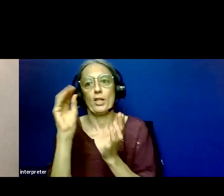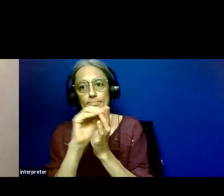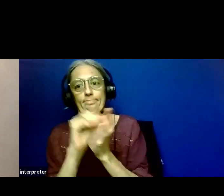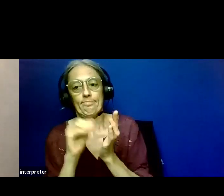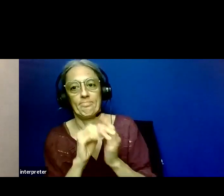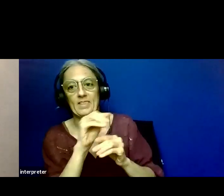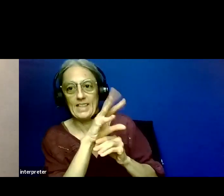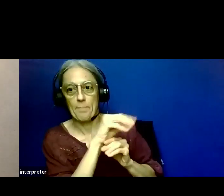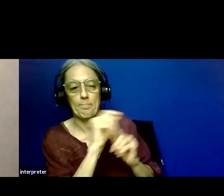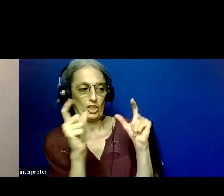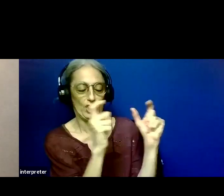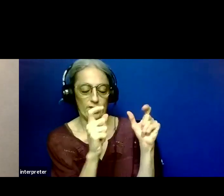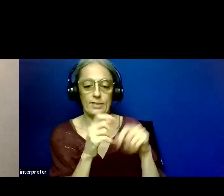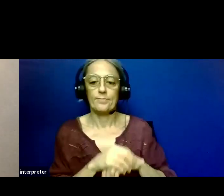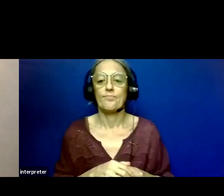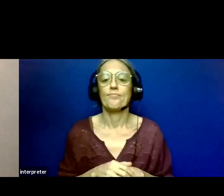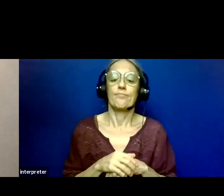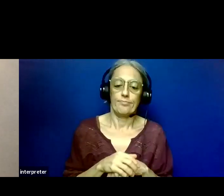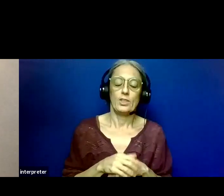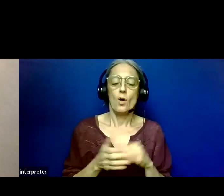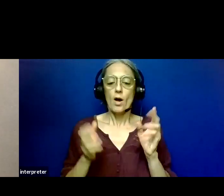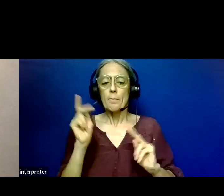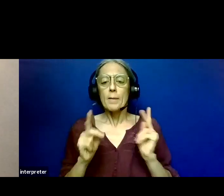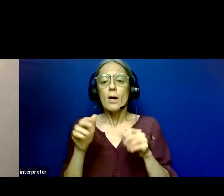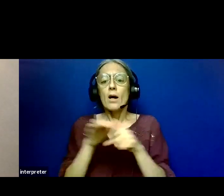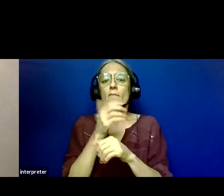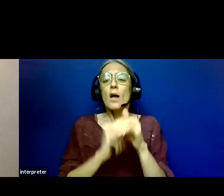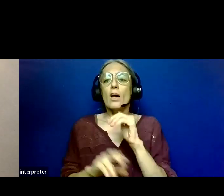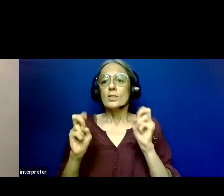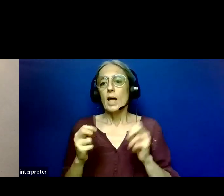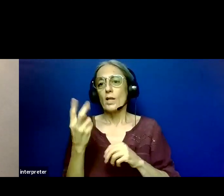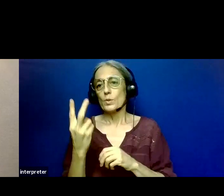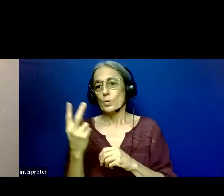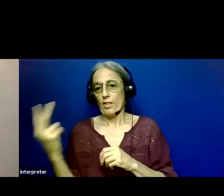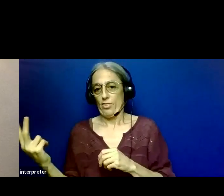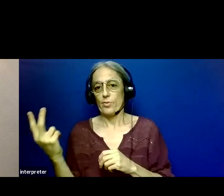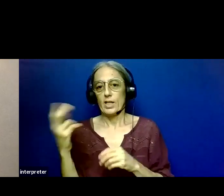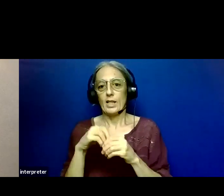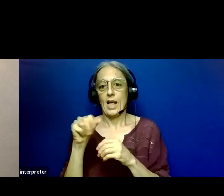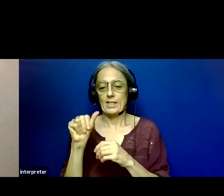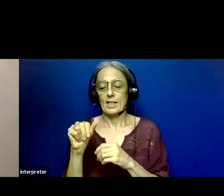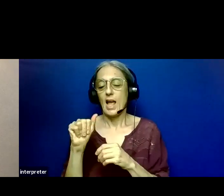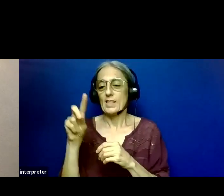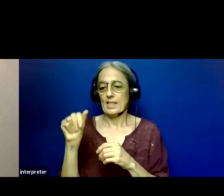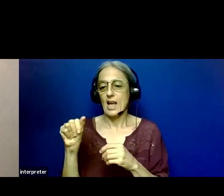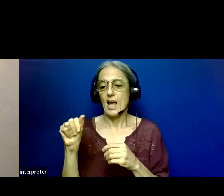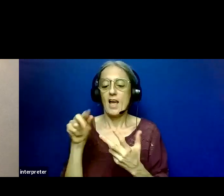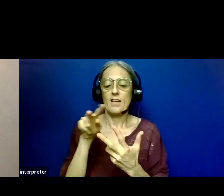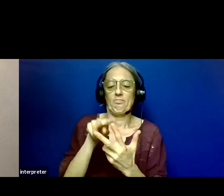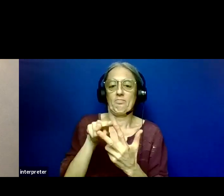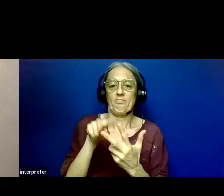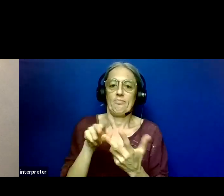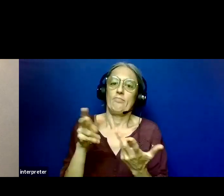are working and entities covered under Title II and Title III of the ADA to navigate service animal laws and